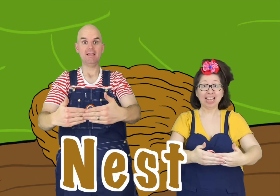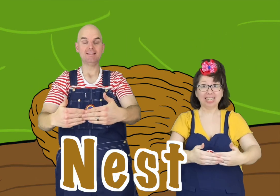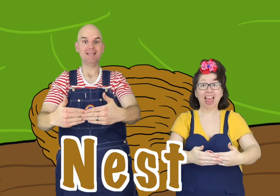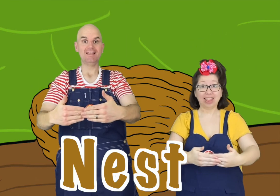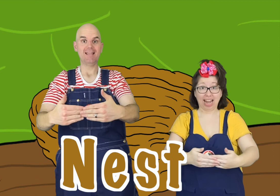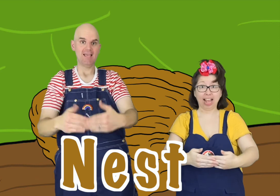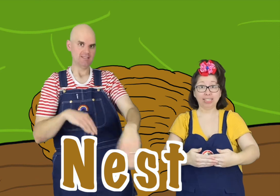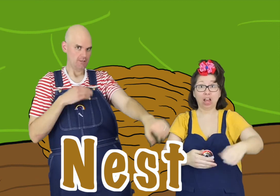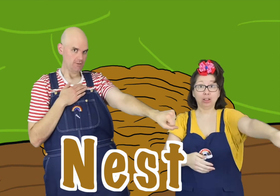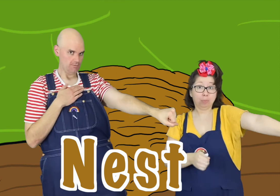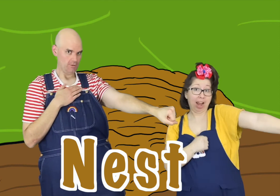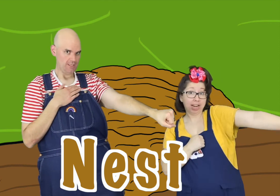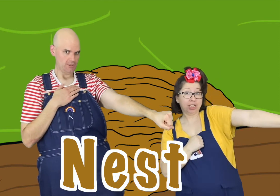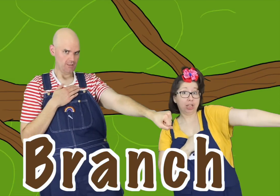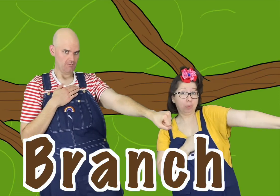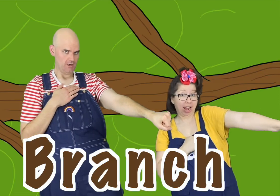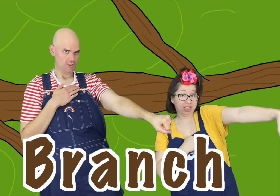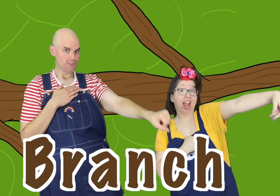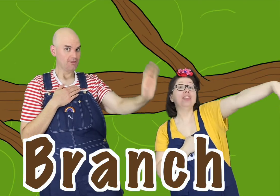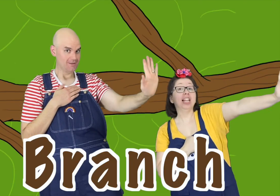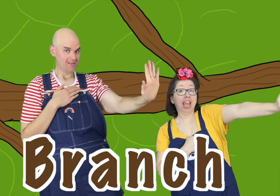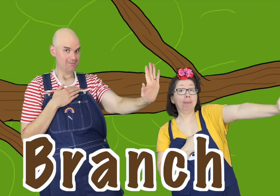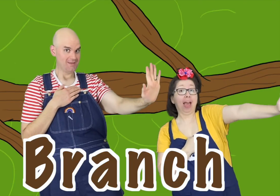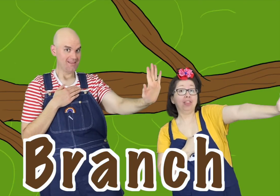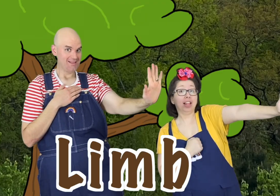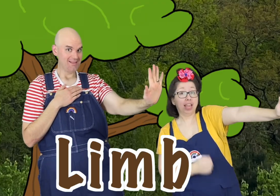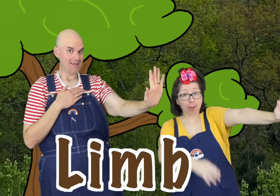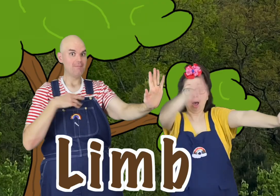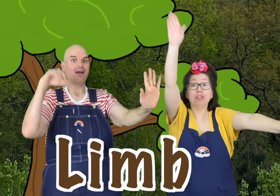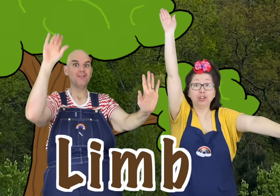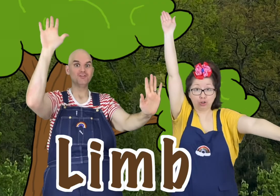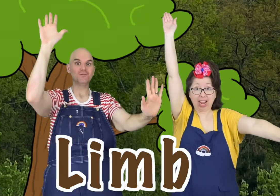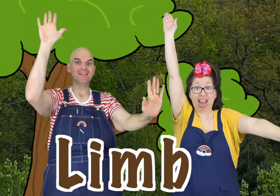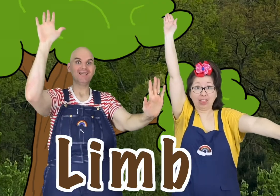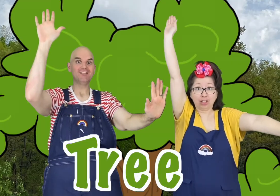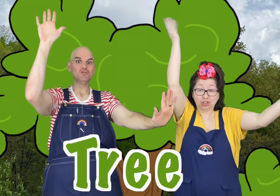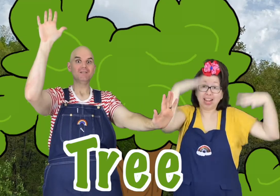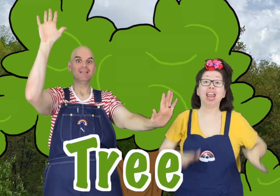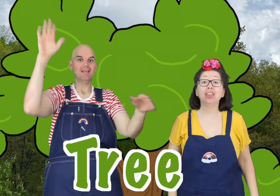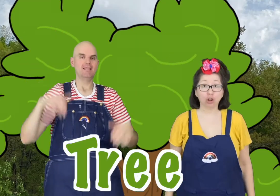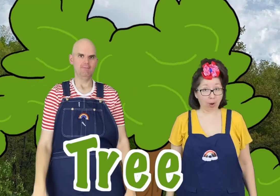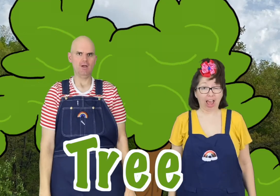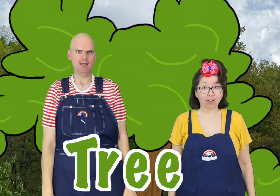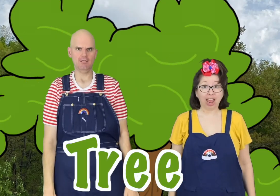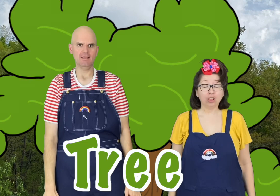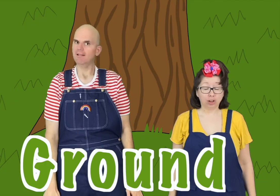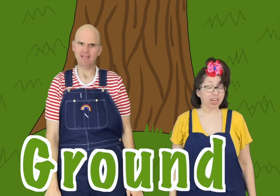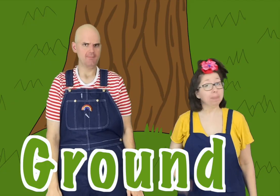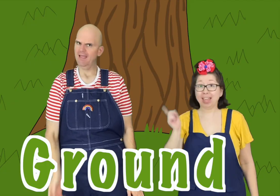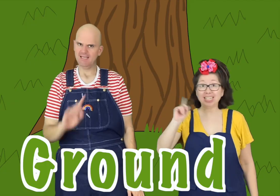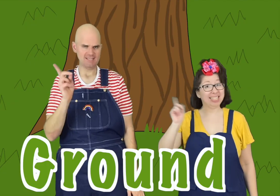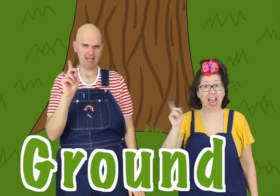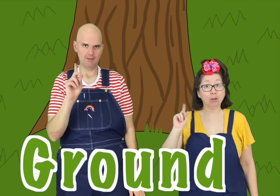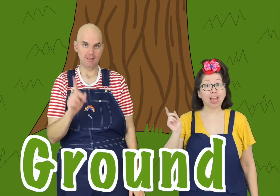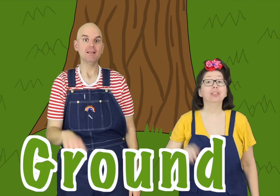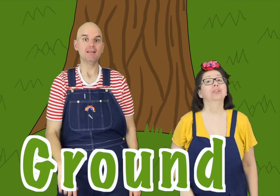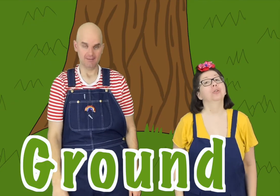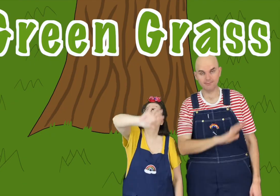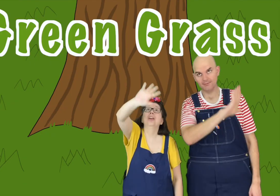in the nest, and the nest on the branch, and the branch on the limb, and the limb on the tree, and the tree in the ground, and it didn't make a sound. And